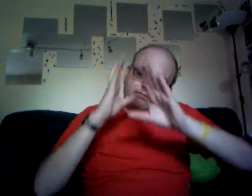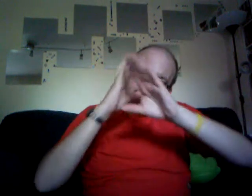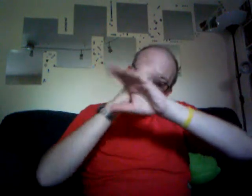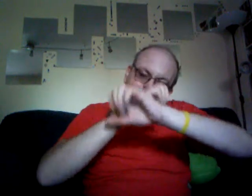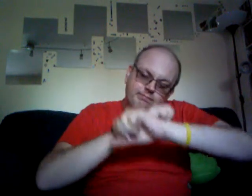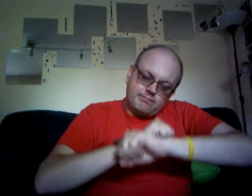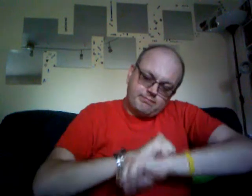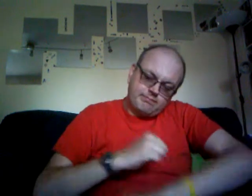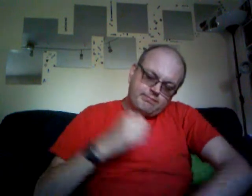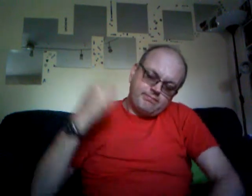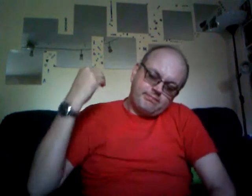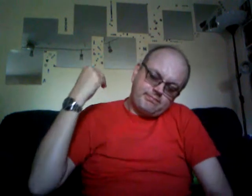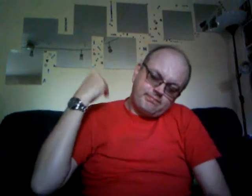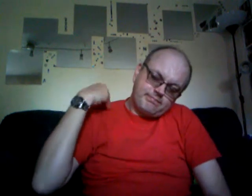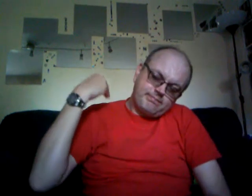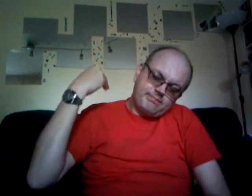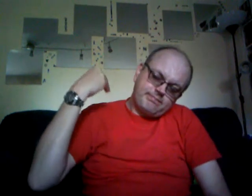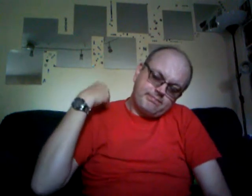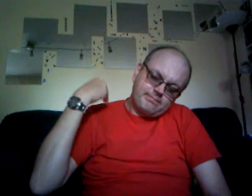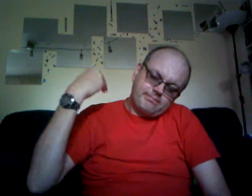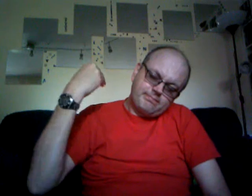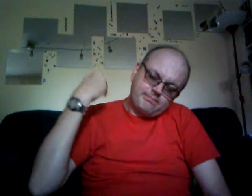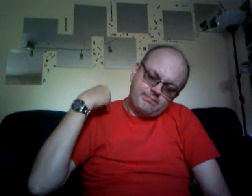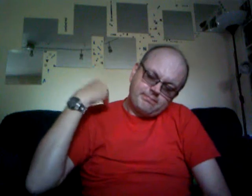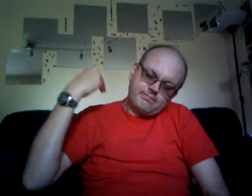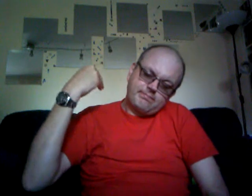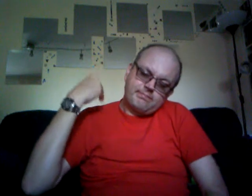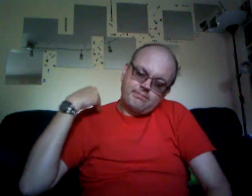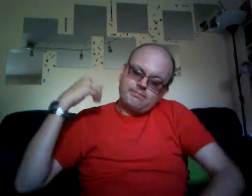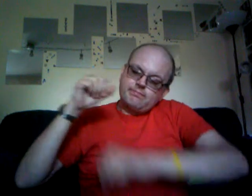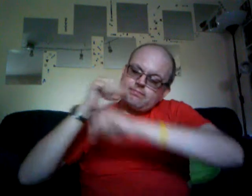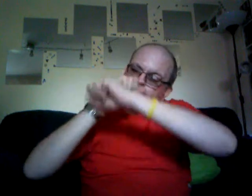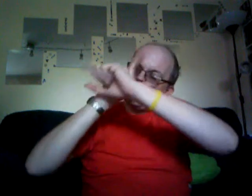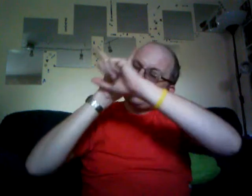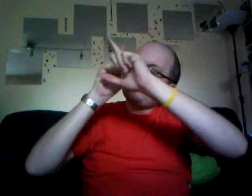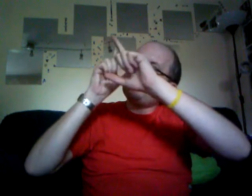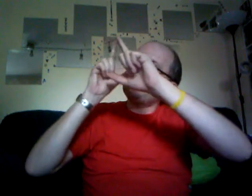you calling in the night.